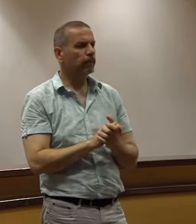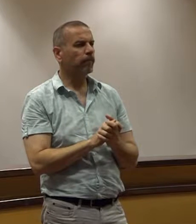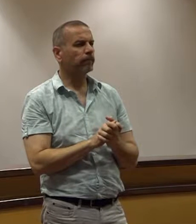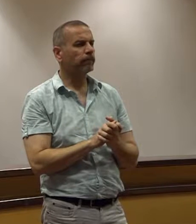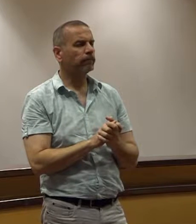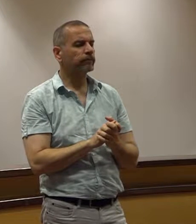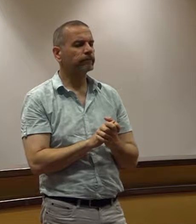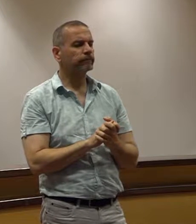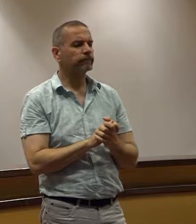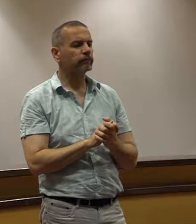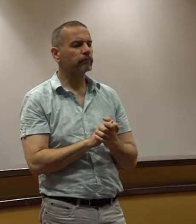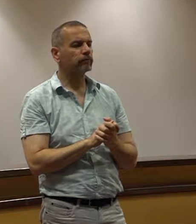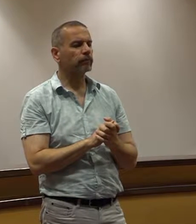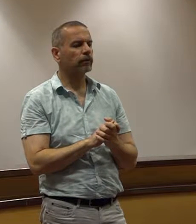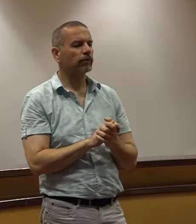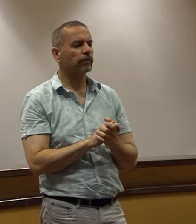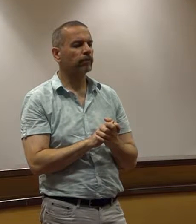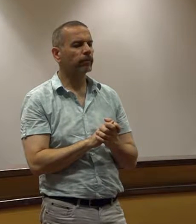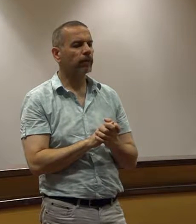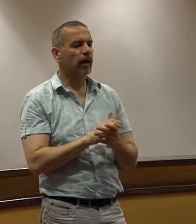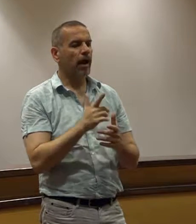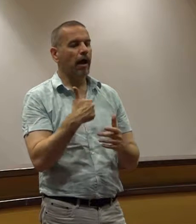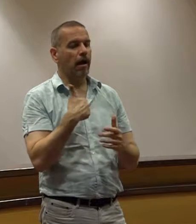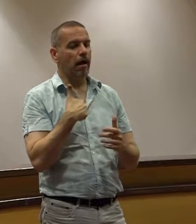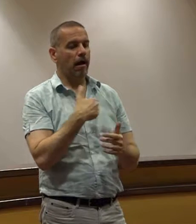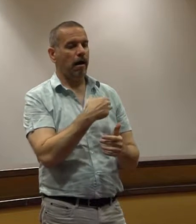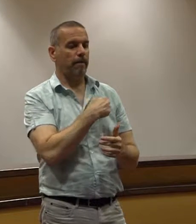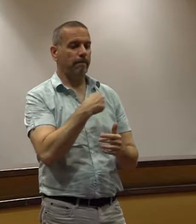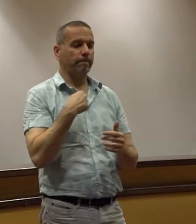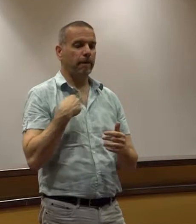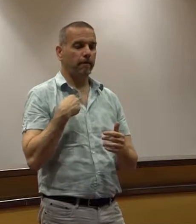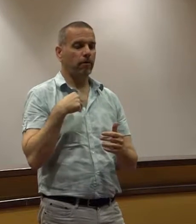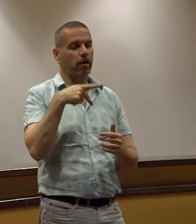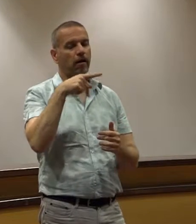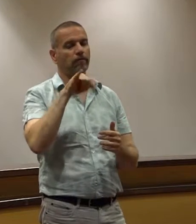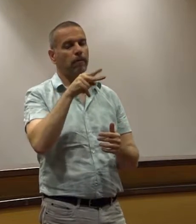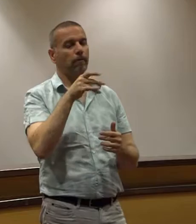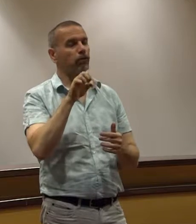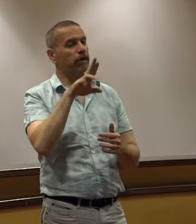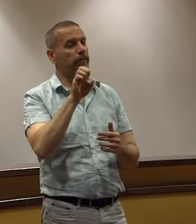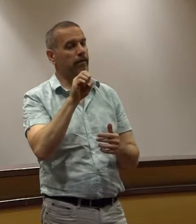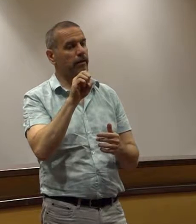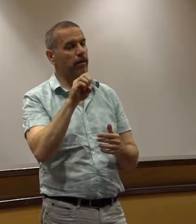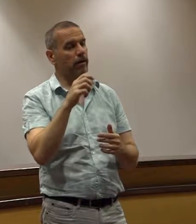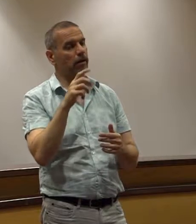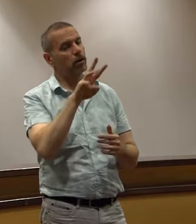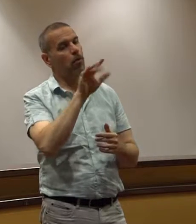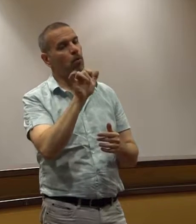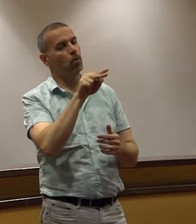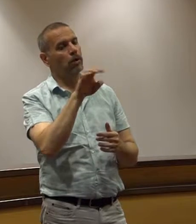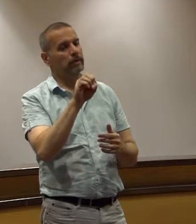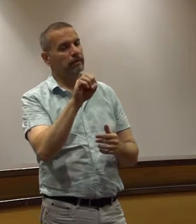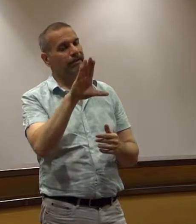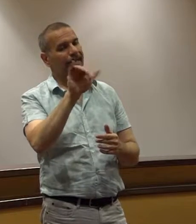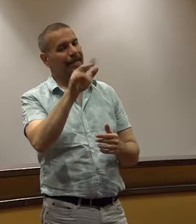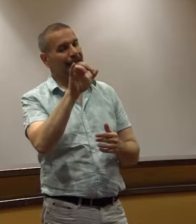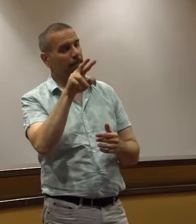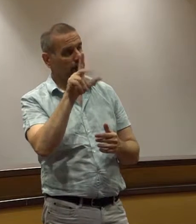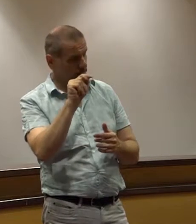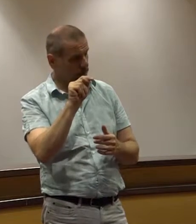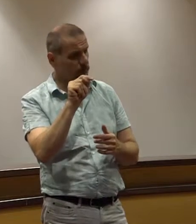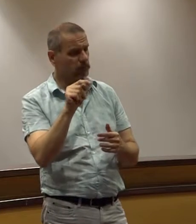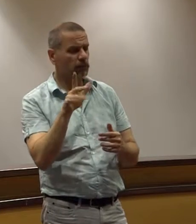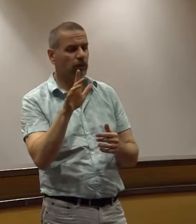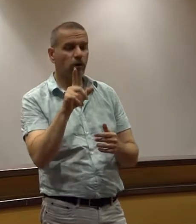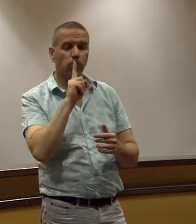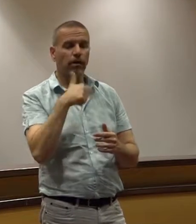As a member of Premier Wynne's cabinet, I'm a new member of the cabinet, I'm very pleased that